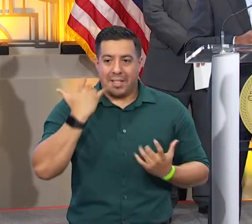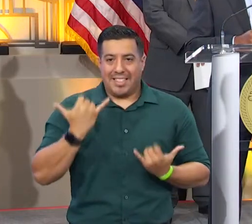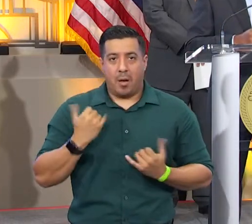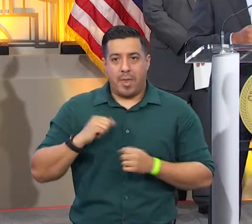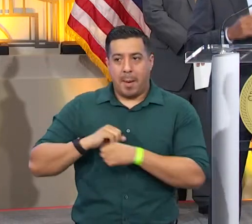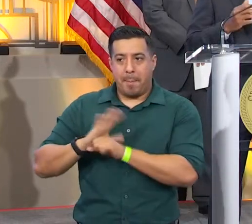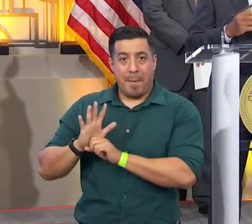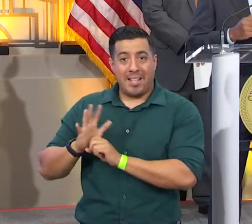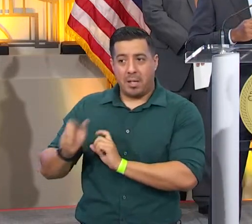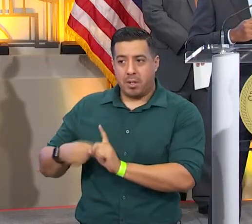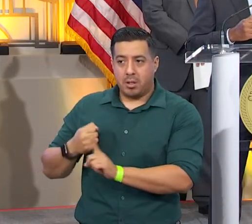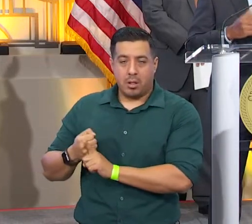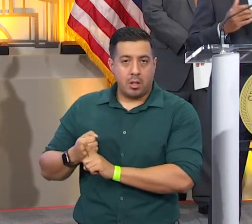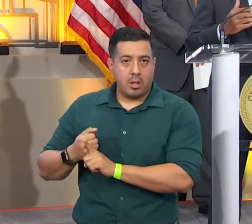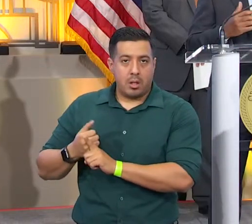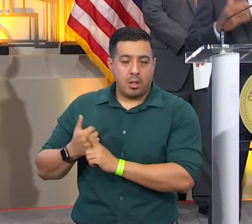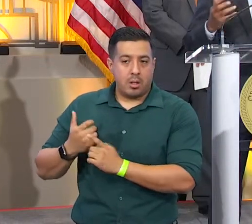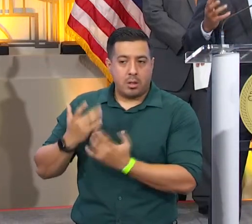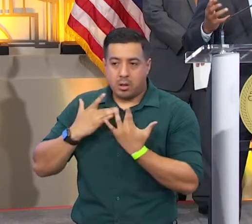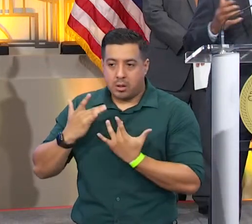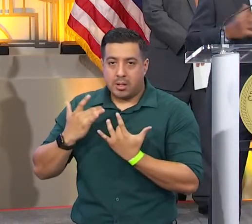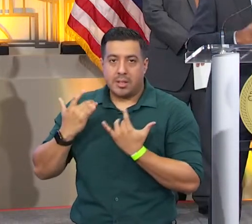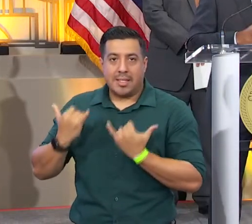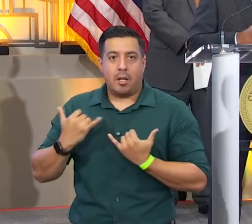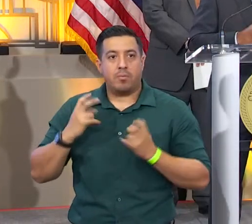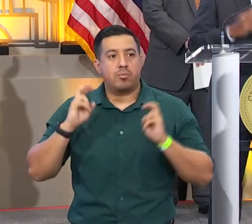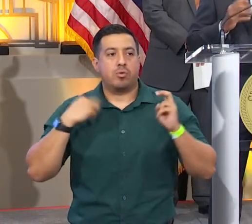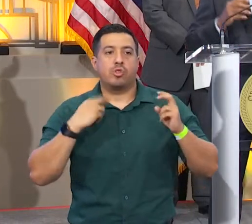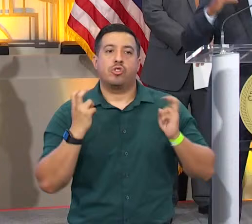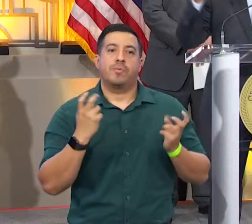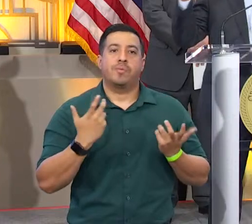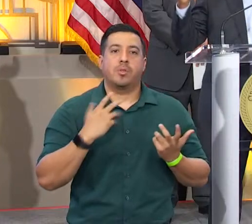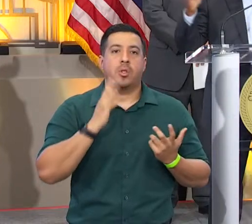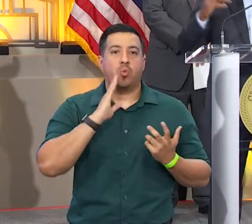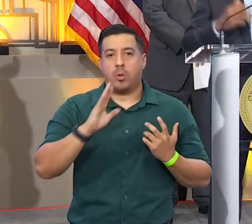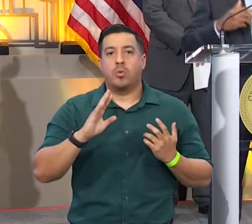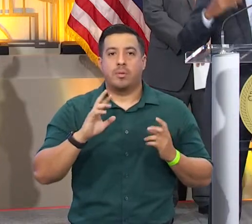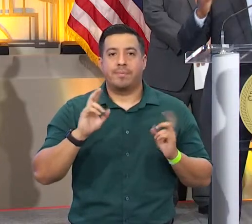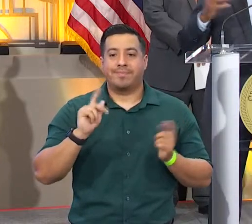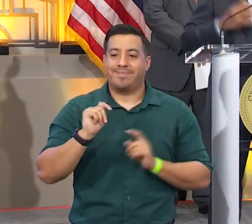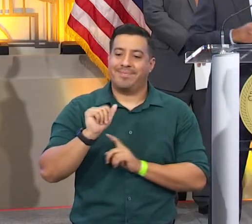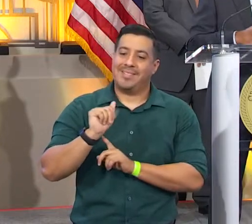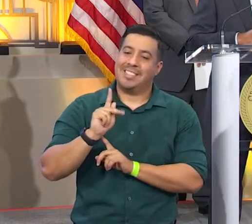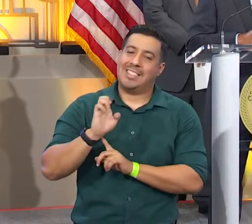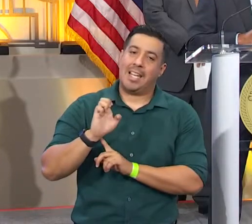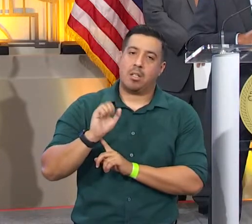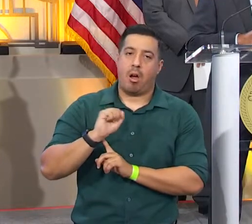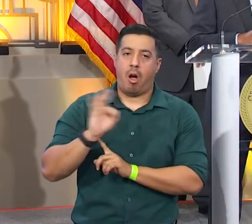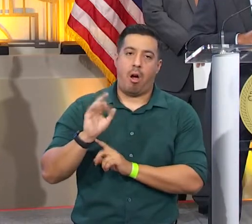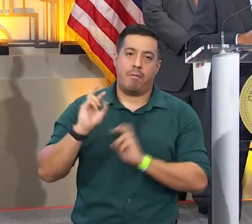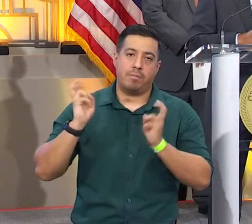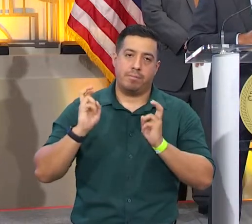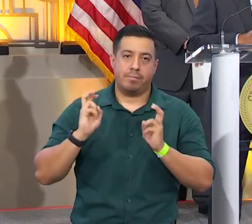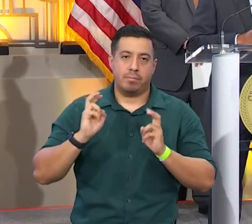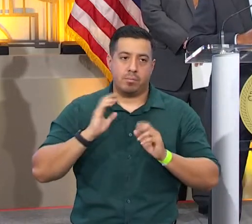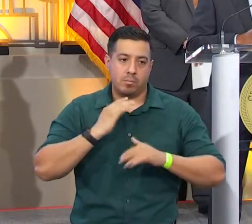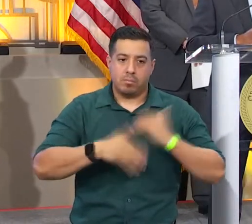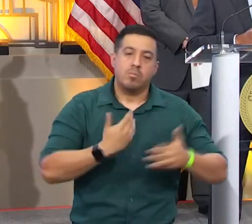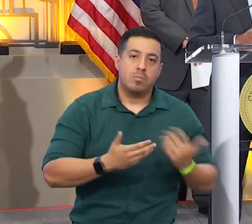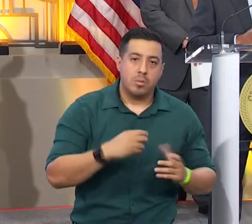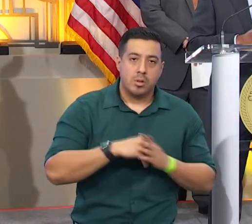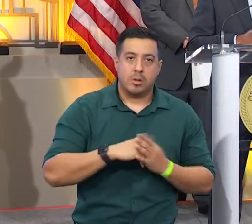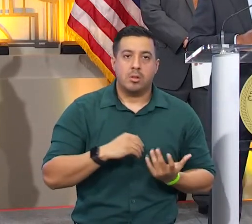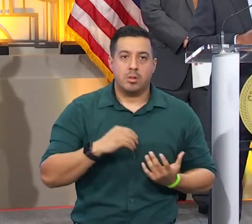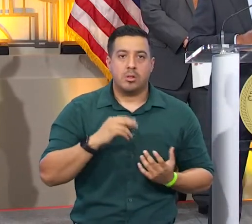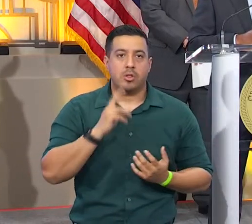pandemic, we will be, we use this expression, we will take off in the city of Houston. And